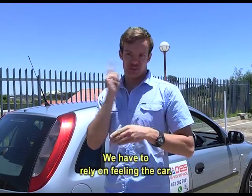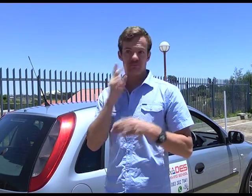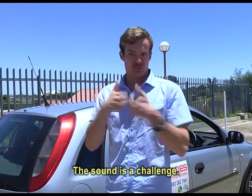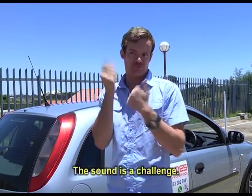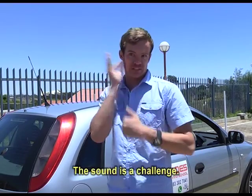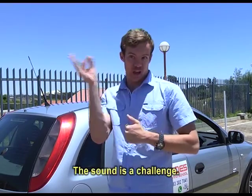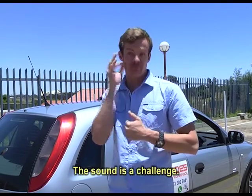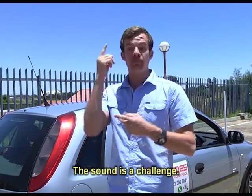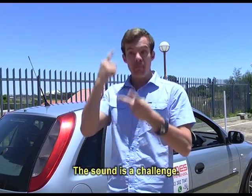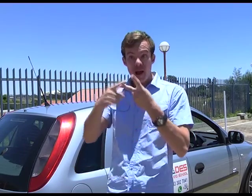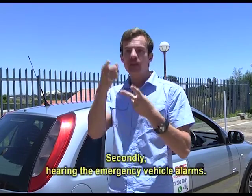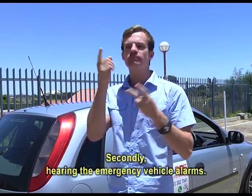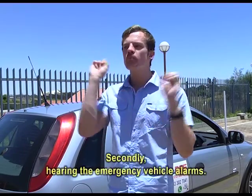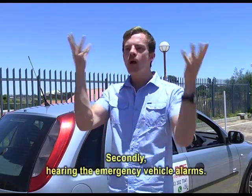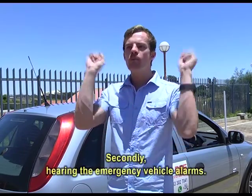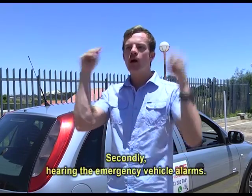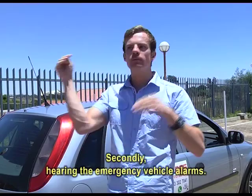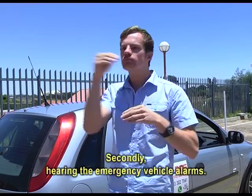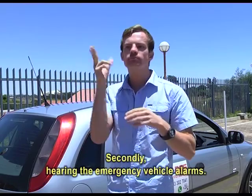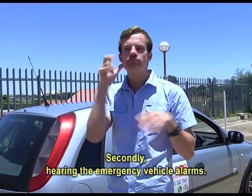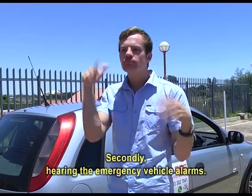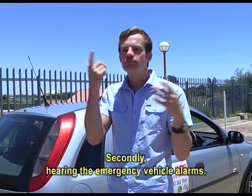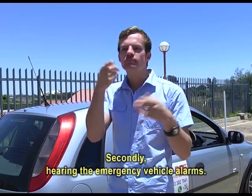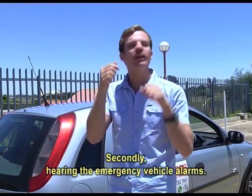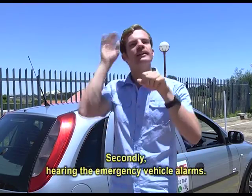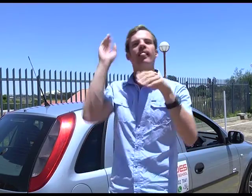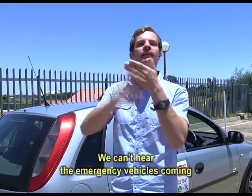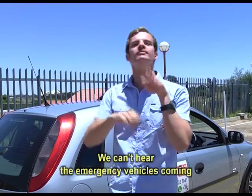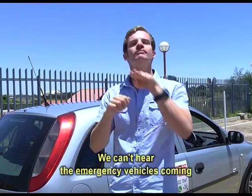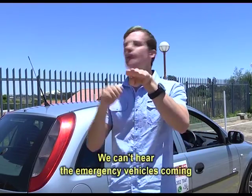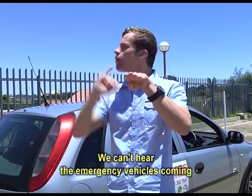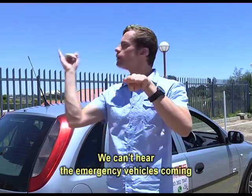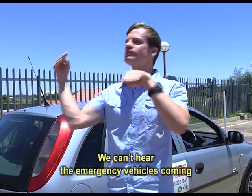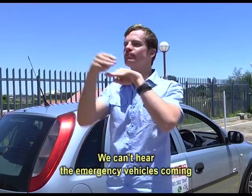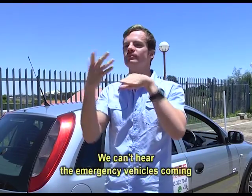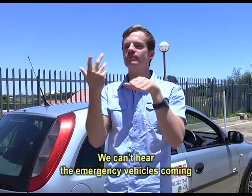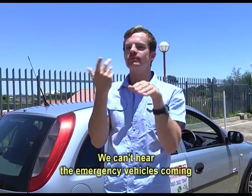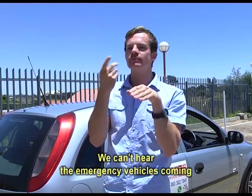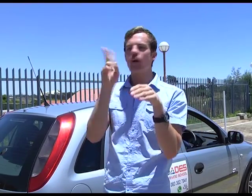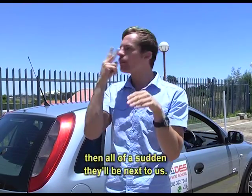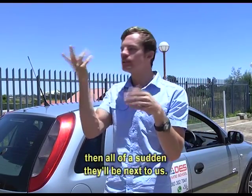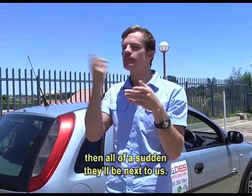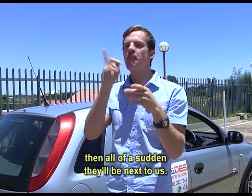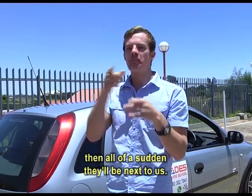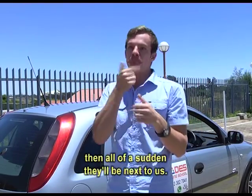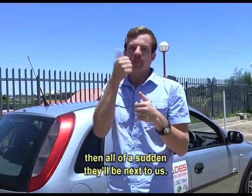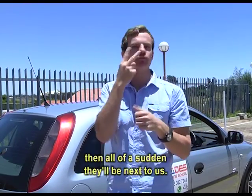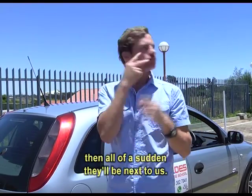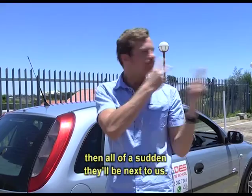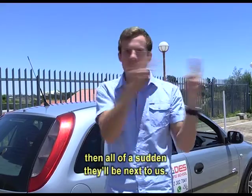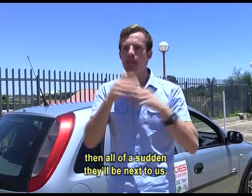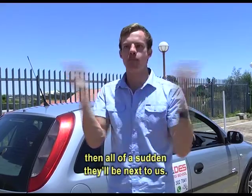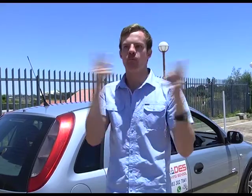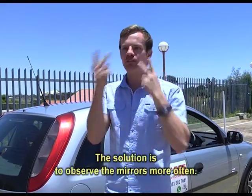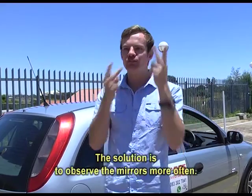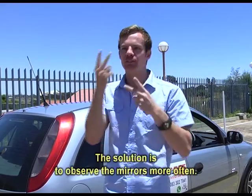The sound is a challenge. Secondly, hearing the emergency vehicle alarms. We can't hear the emergency vehicles coming, then all of a sudden they'll